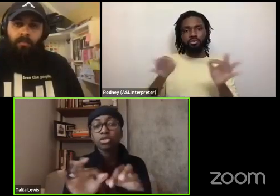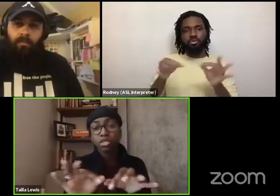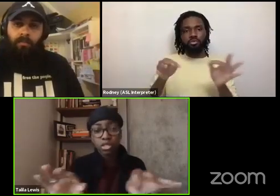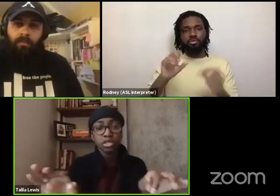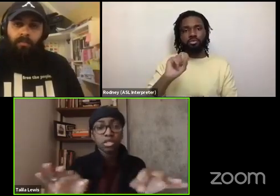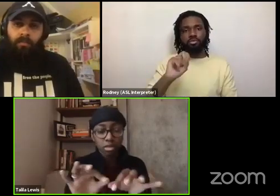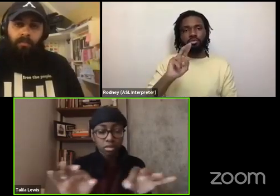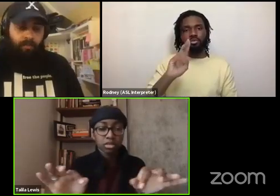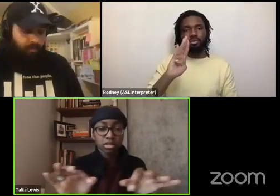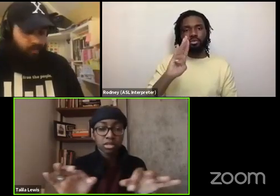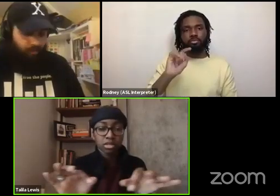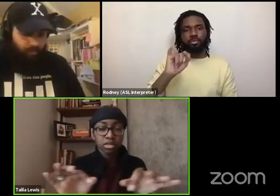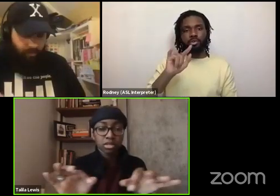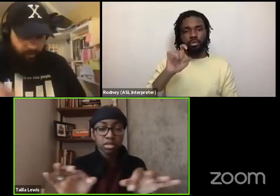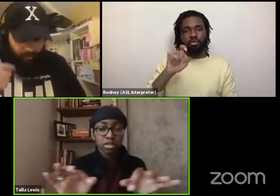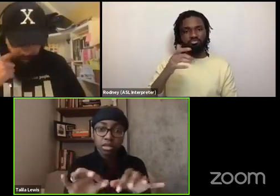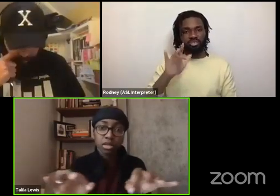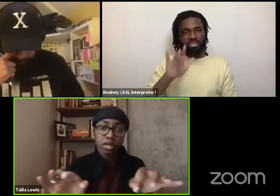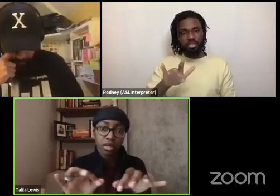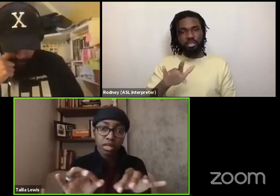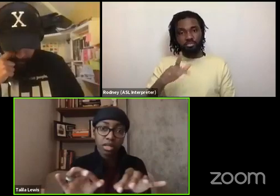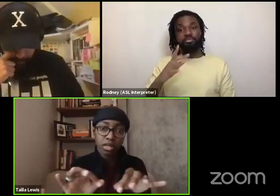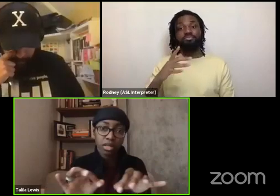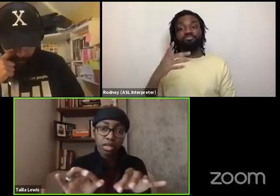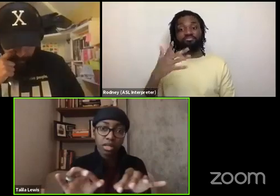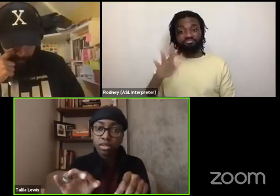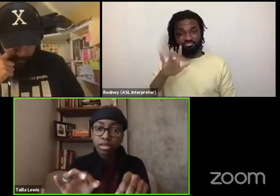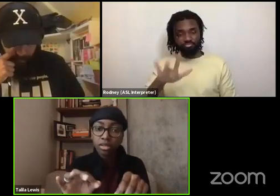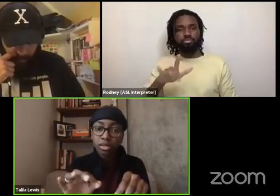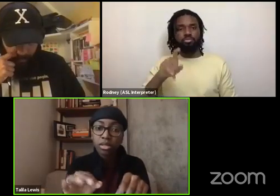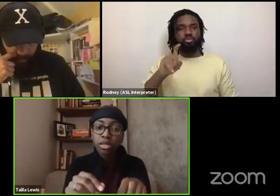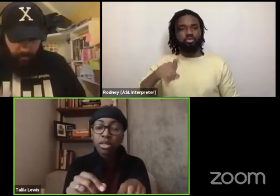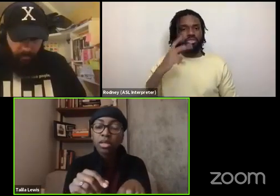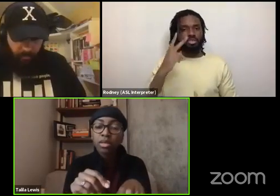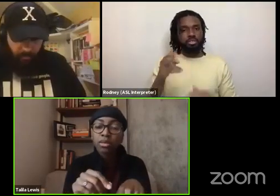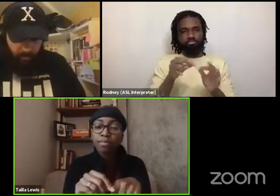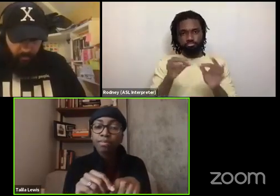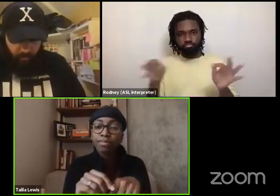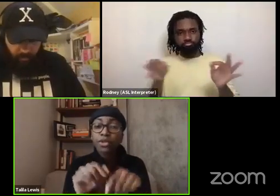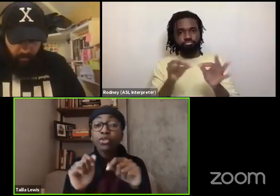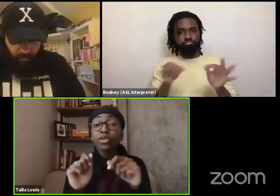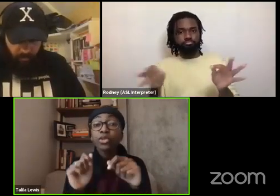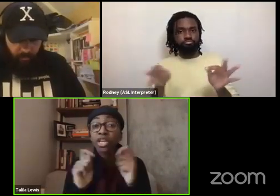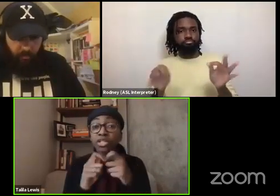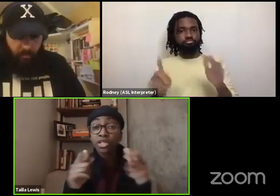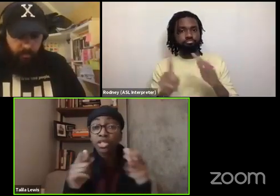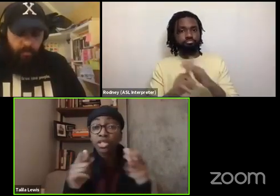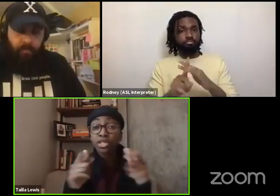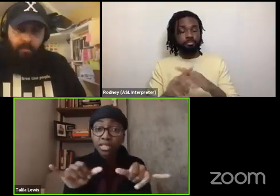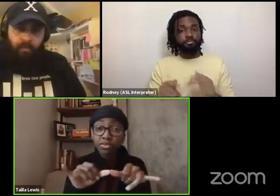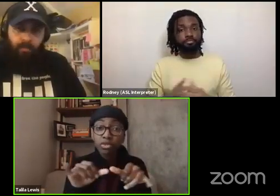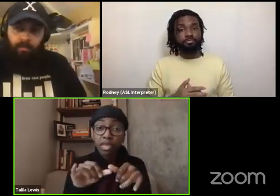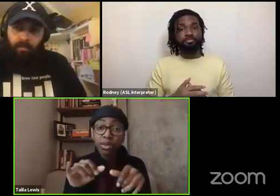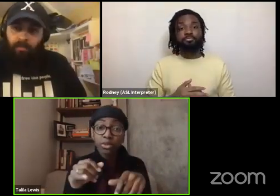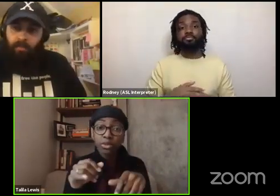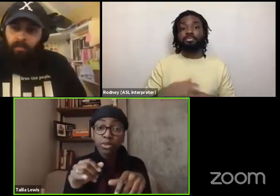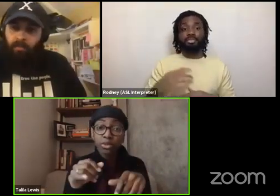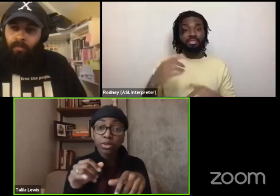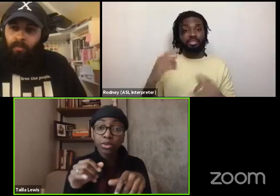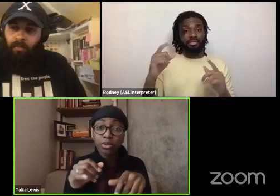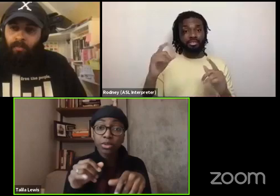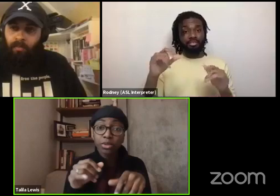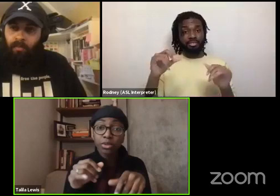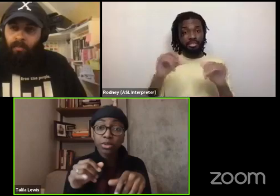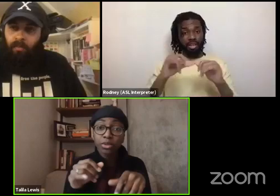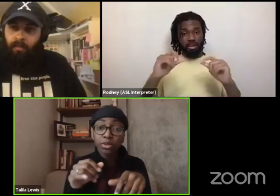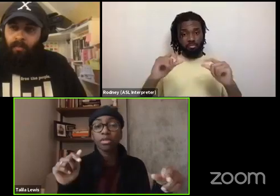start to see the subtitles, the captioning. You can change the size of those captions if you